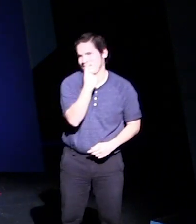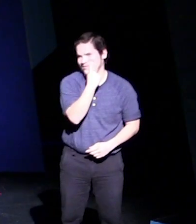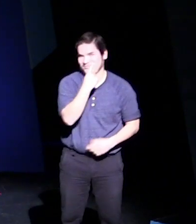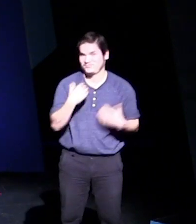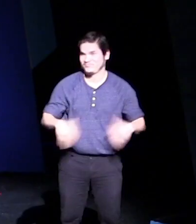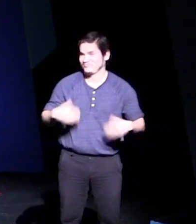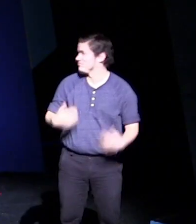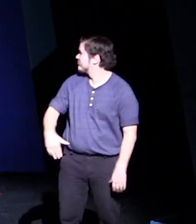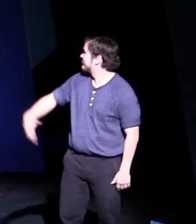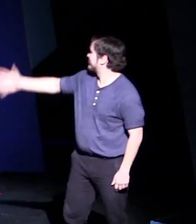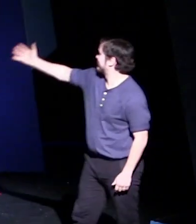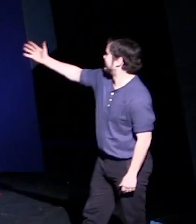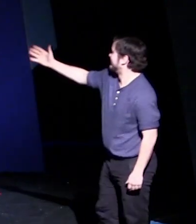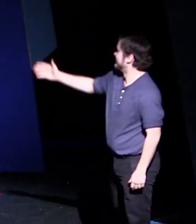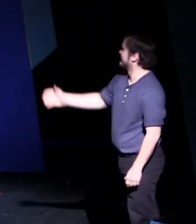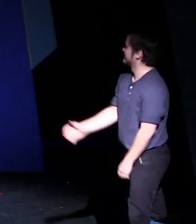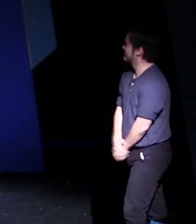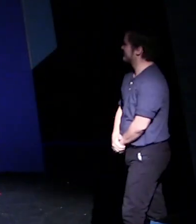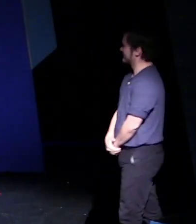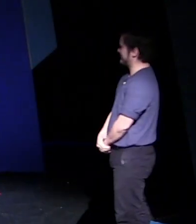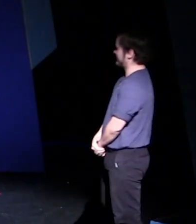He is the one who christened us People of the Eye.